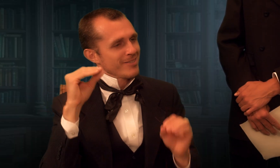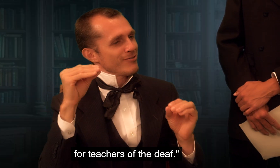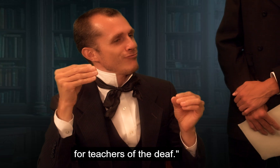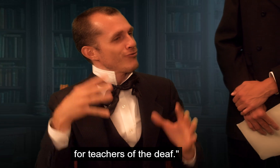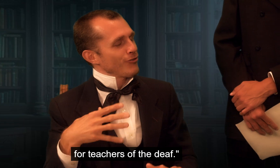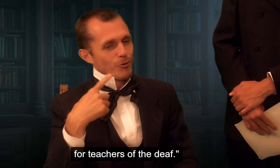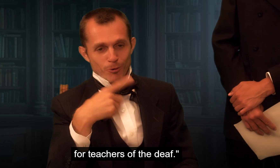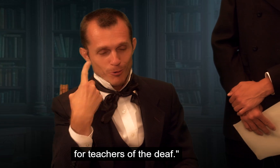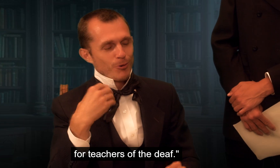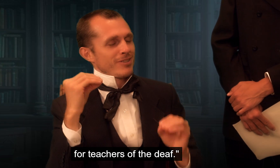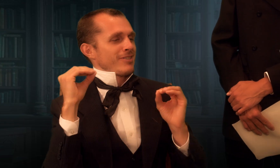for teachers of the deaf.